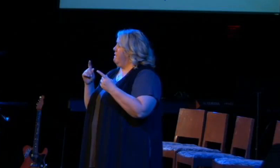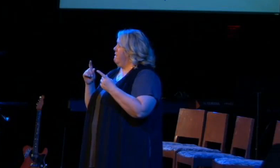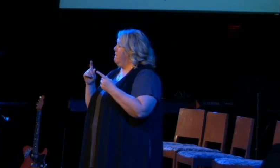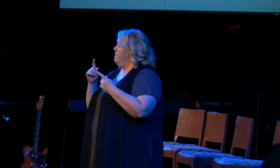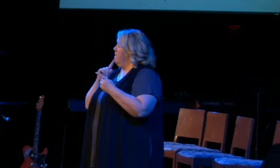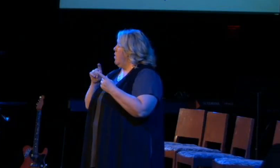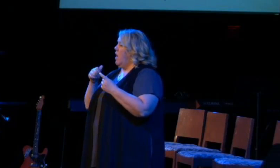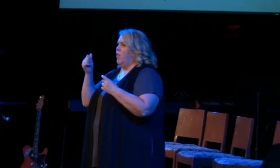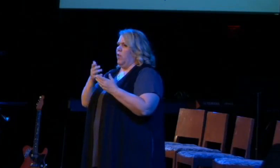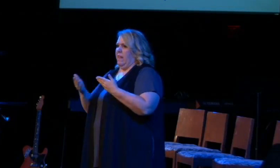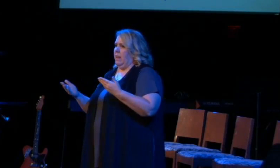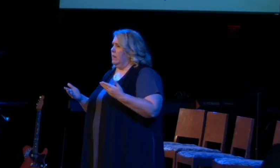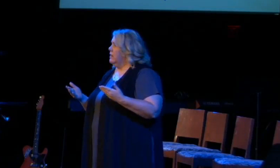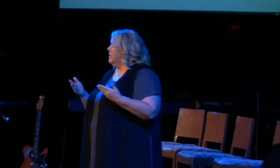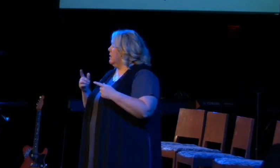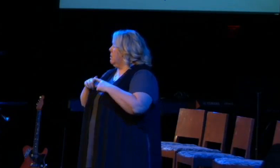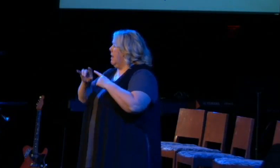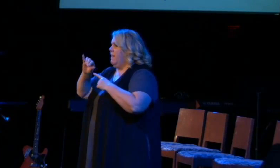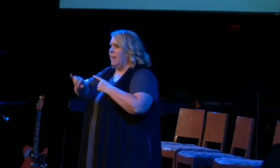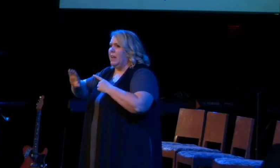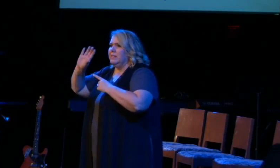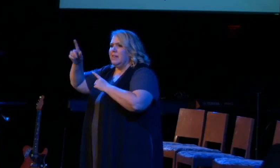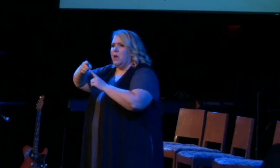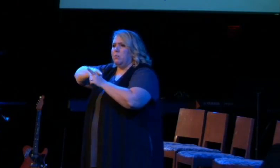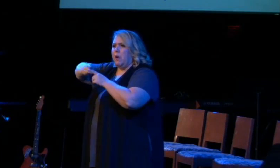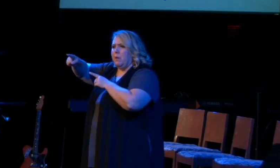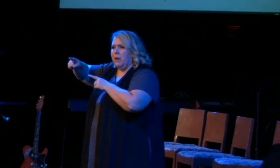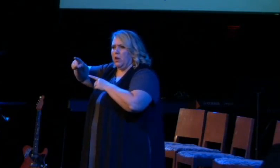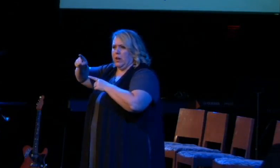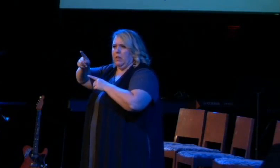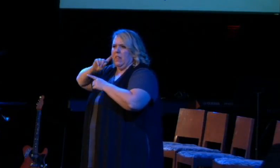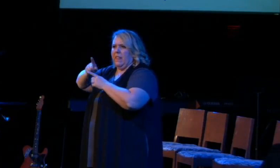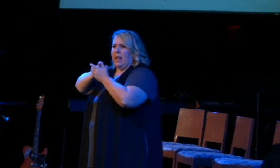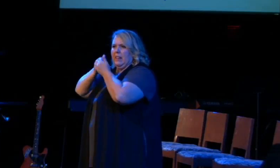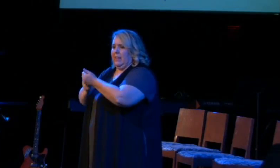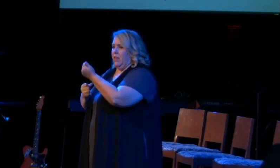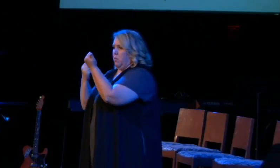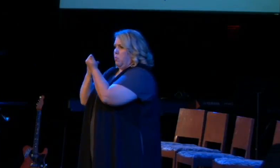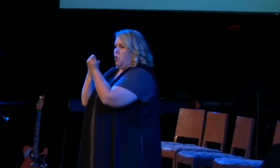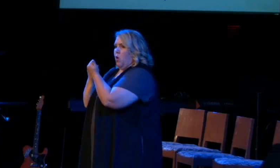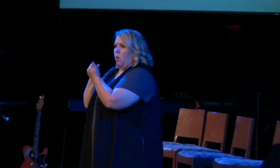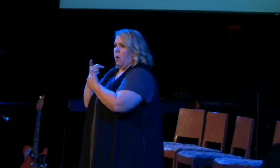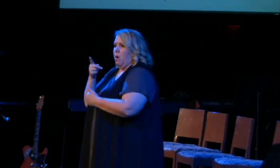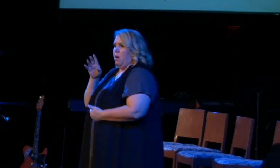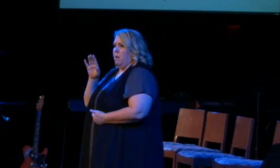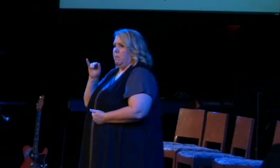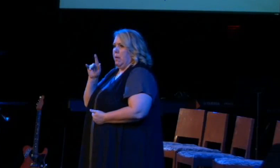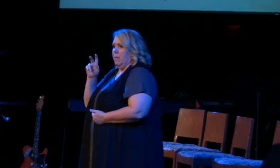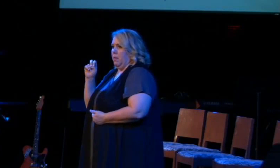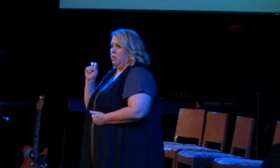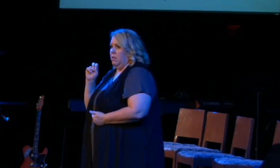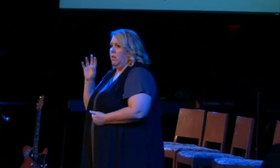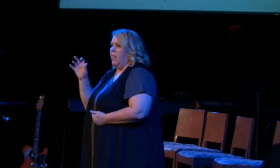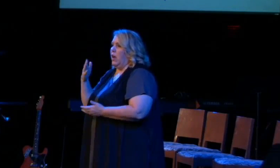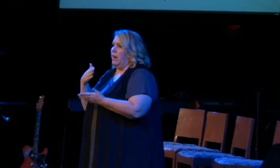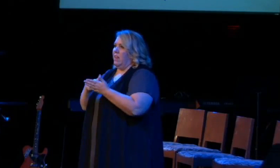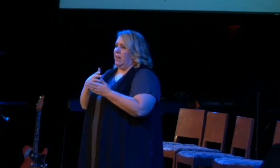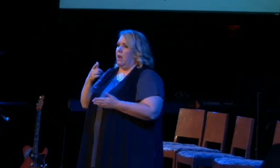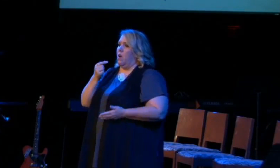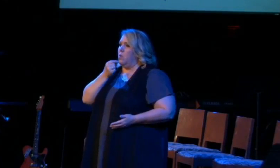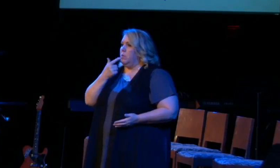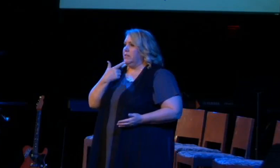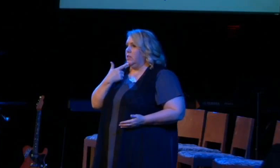for other things, but that is what they're primarily lead with. It feels kind of anti-homosexual